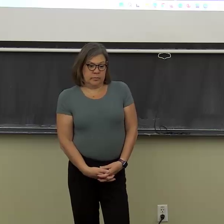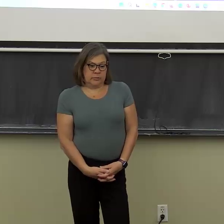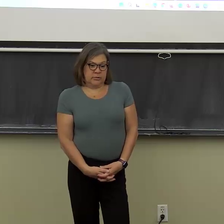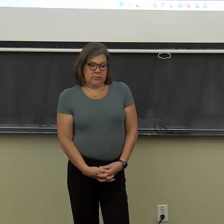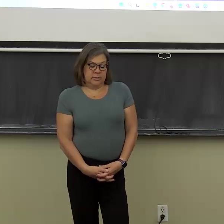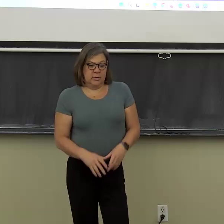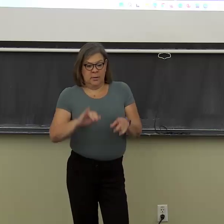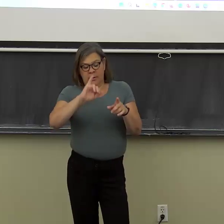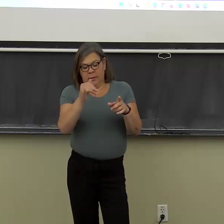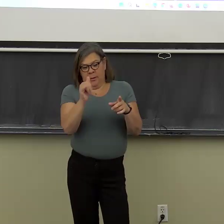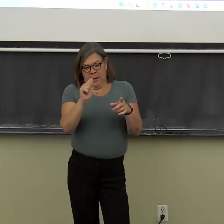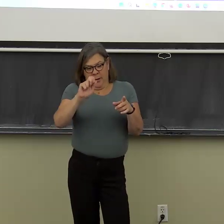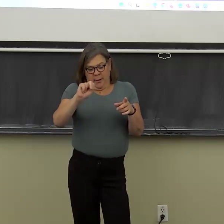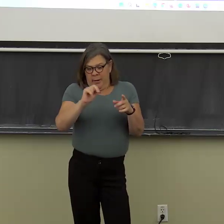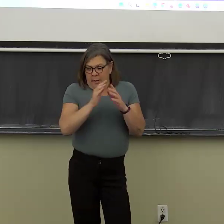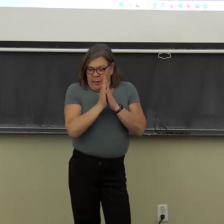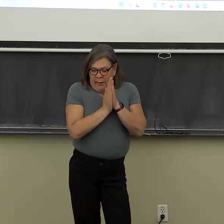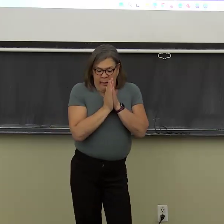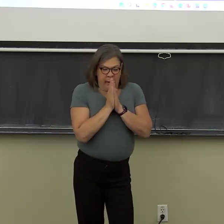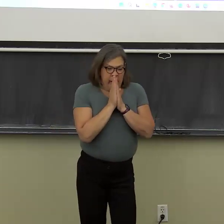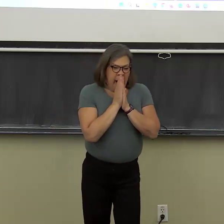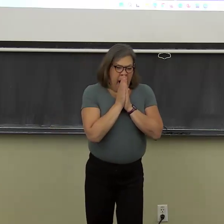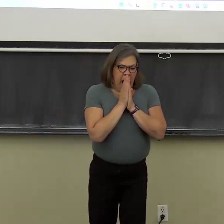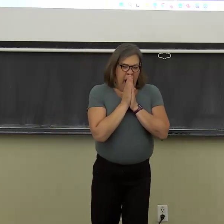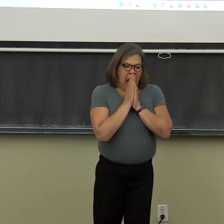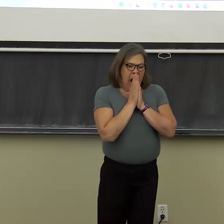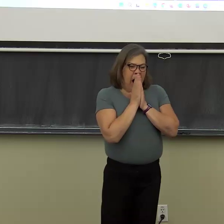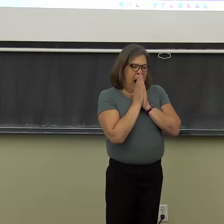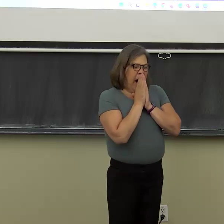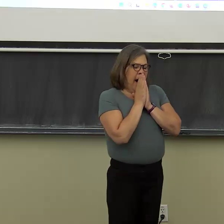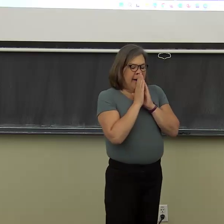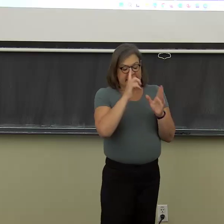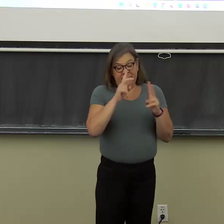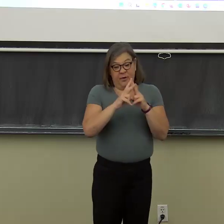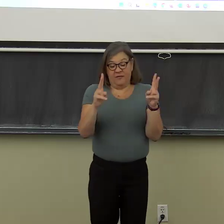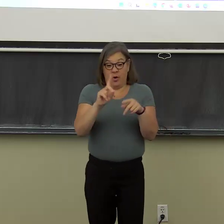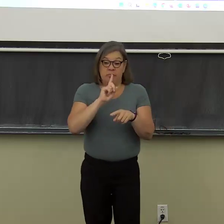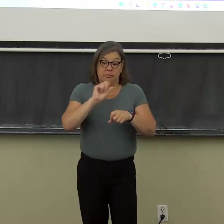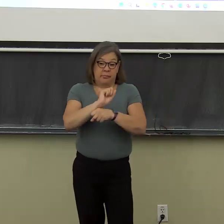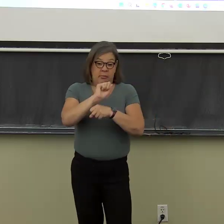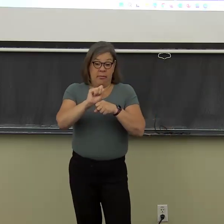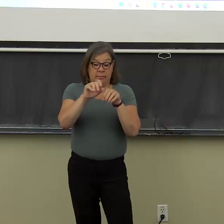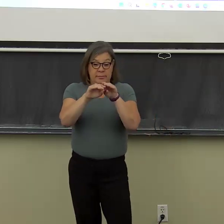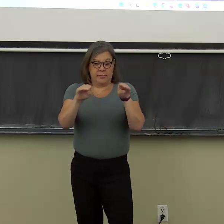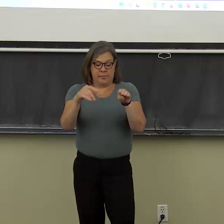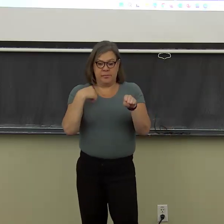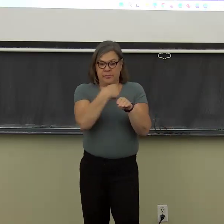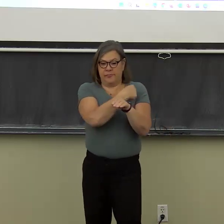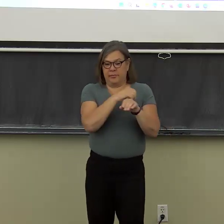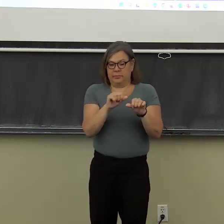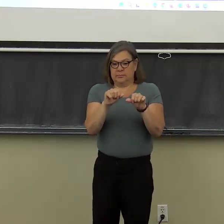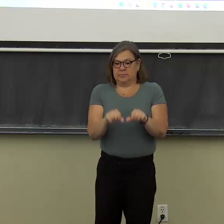Jean, yeah. And then Rob, you had. I also think on a very practical level, that we could